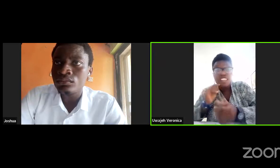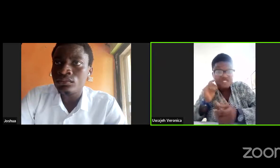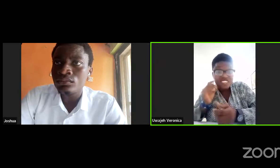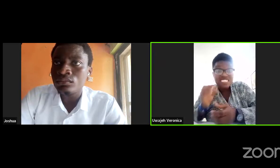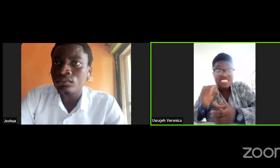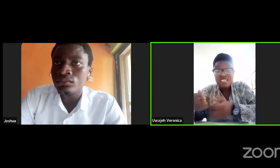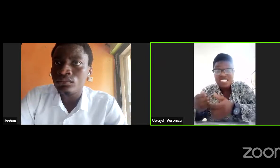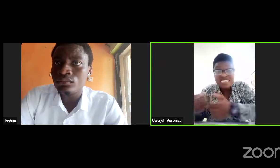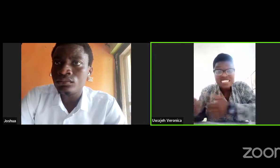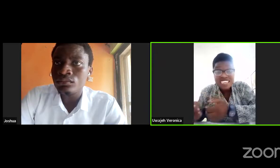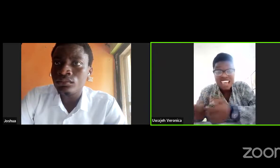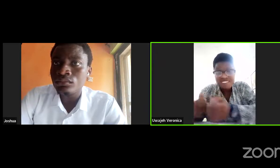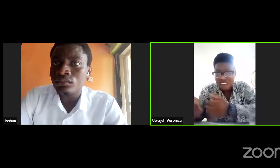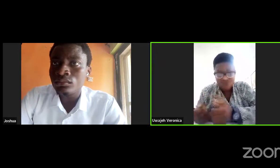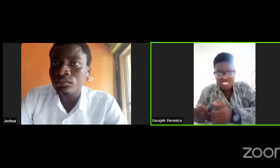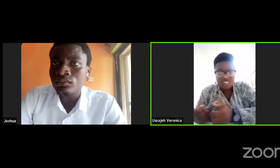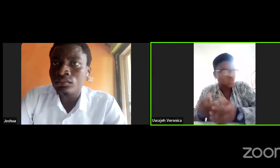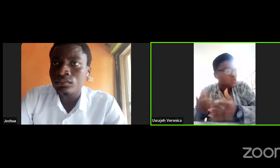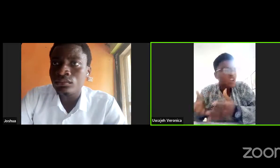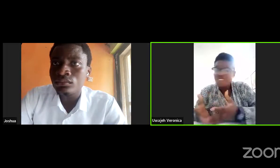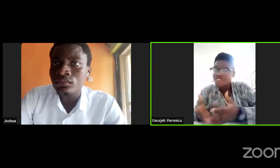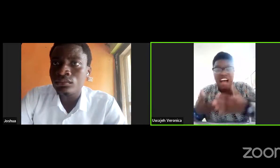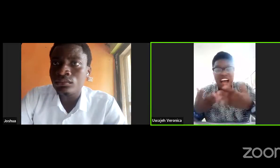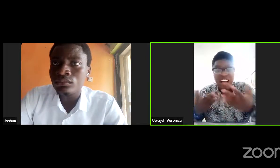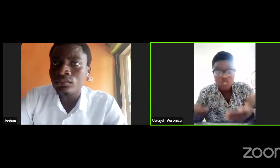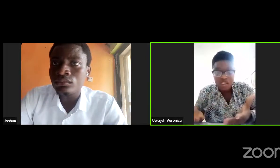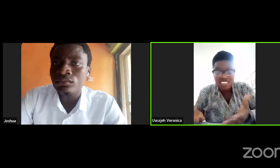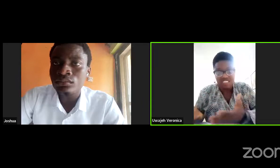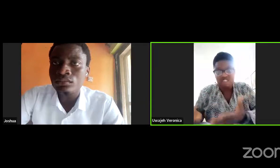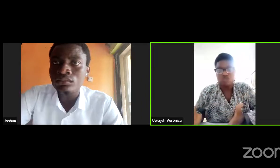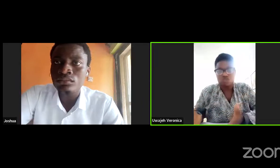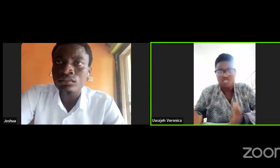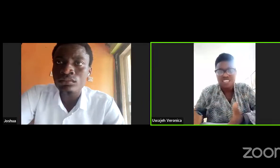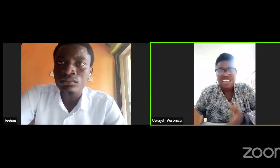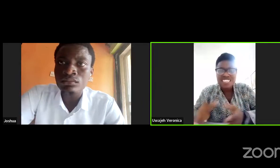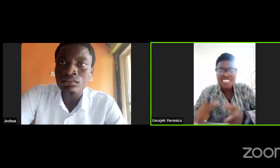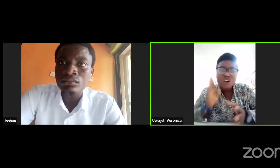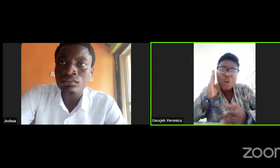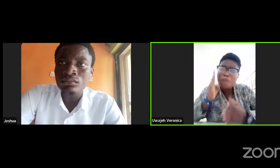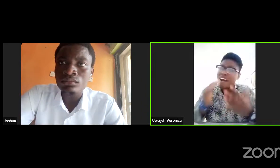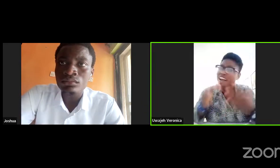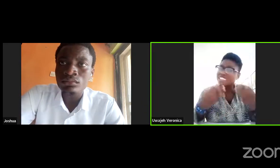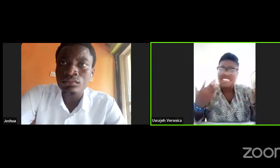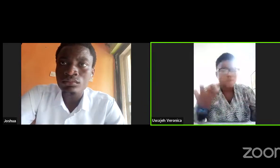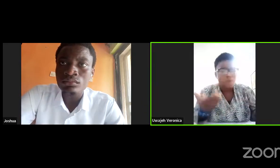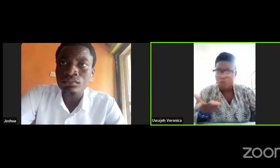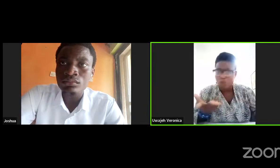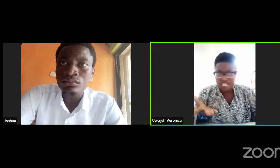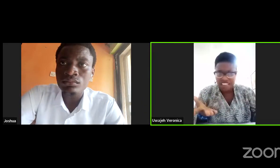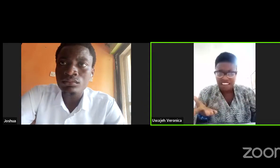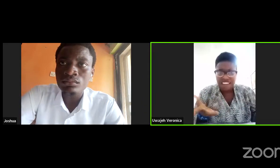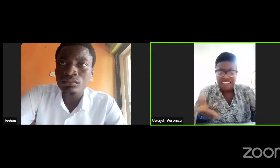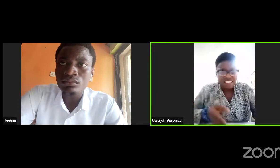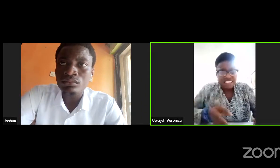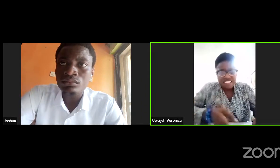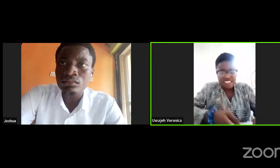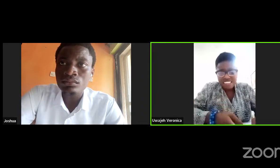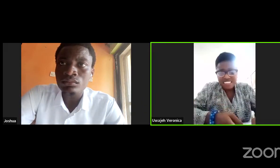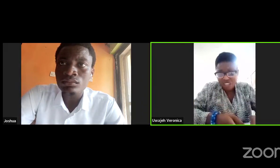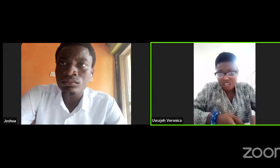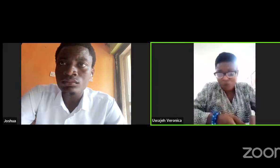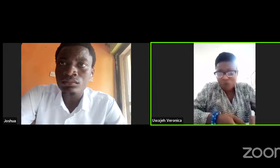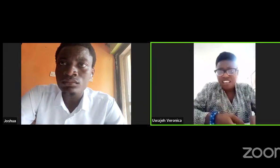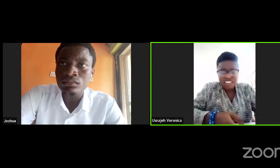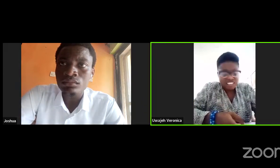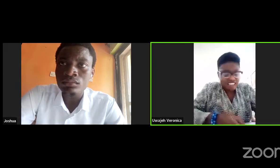where deafs can be easily evaluated to know if they are actually deaf or not, instead of embarrassing them in public. Then that is